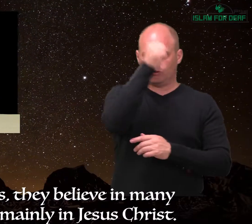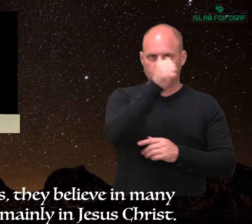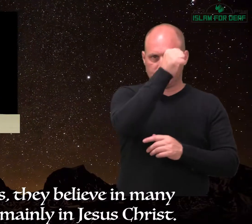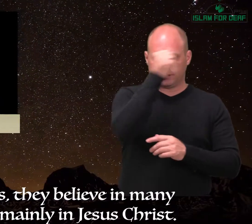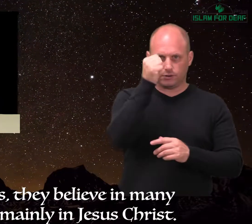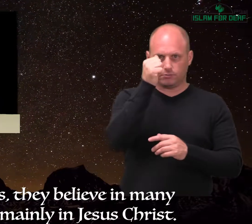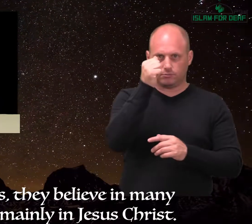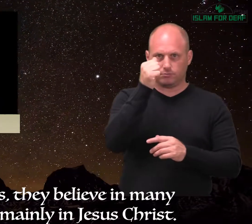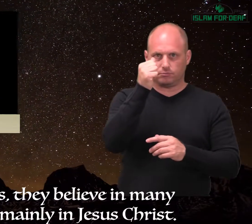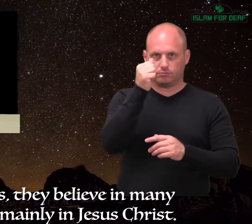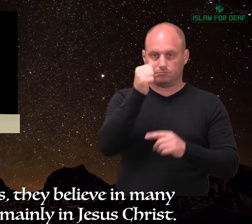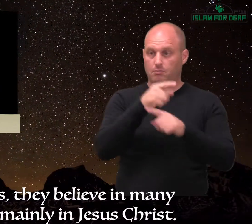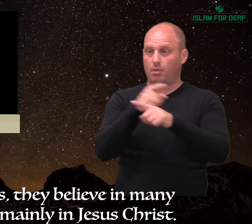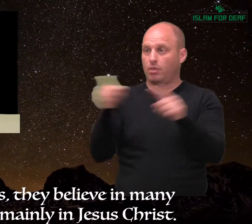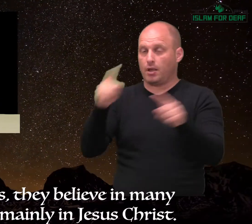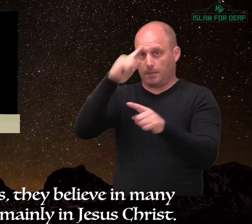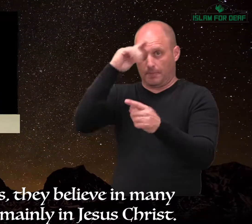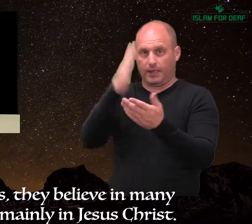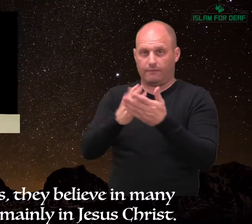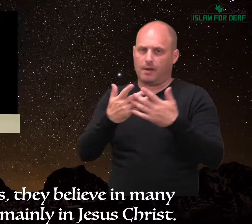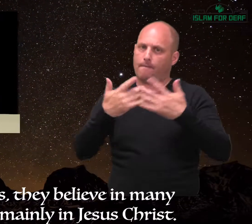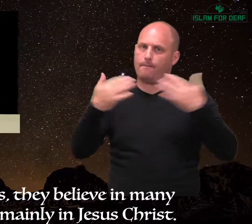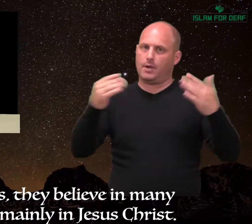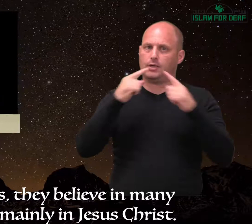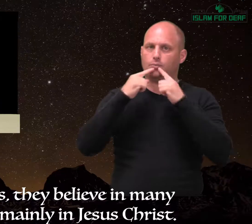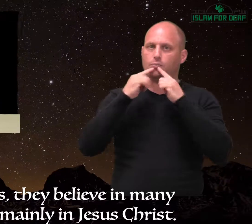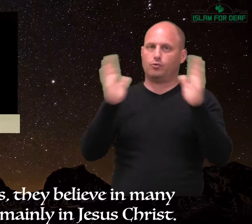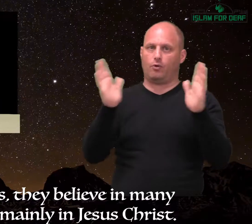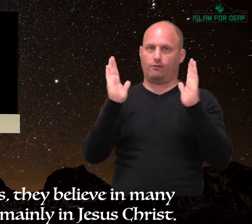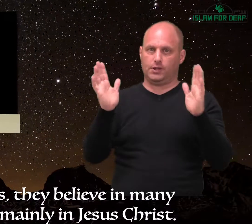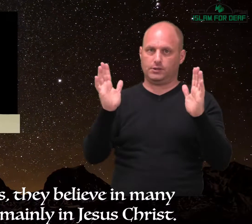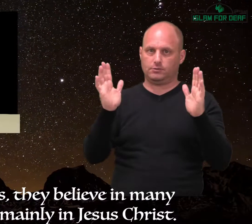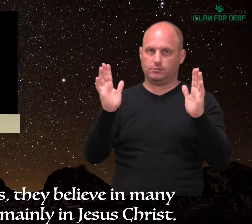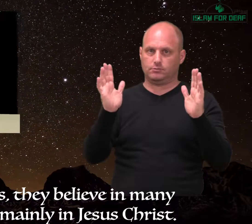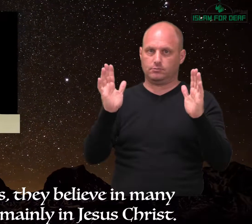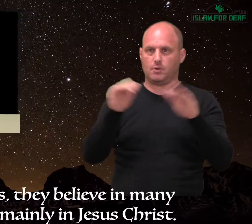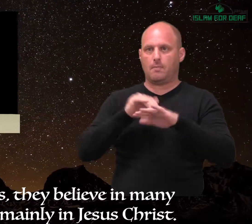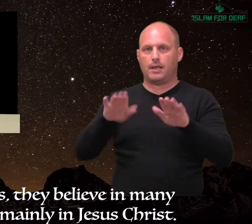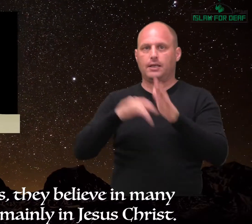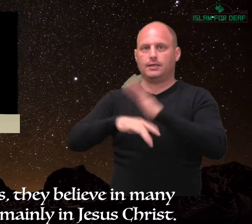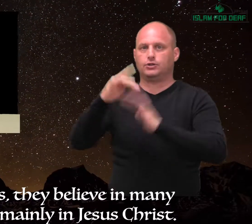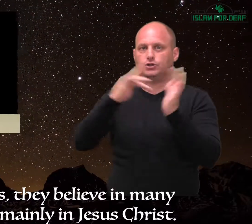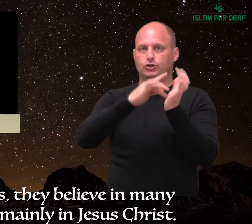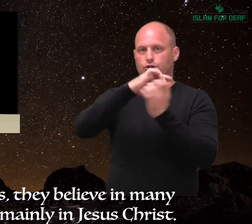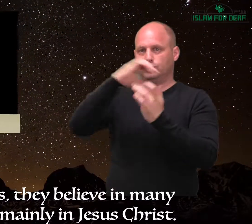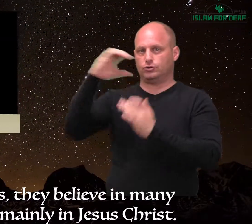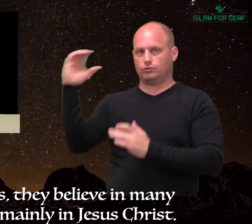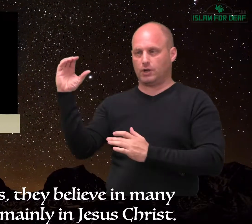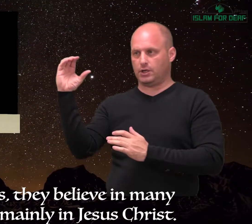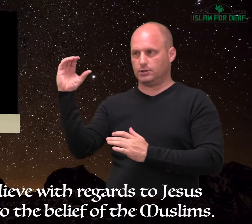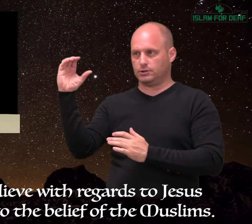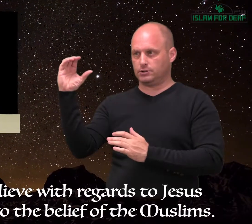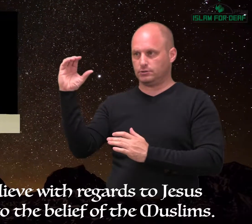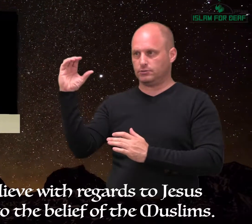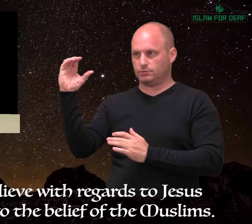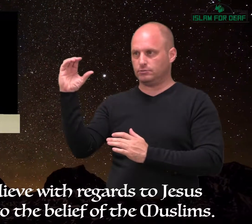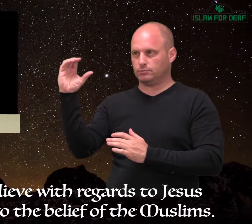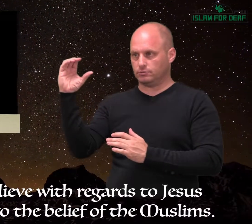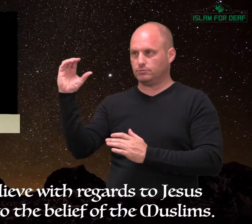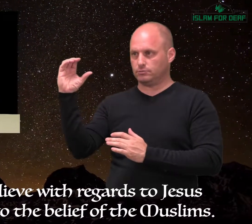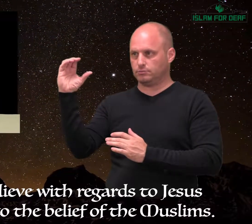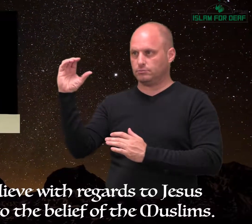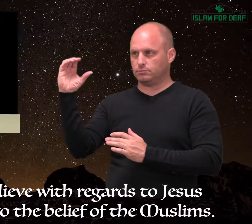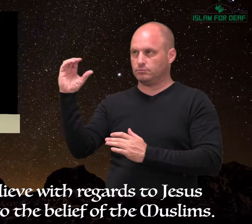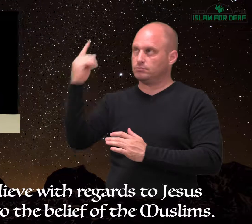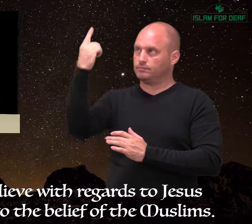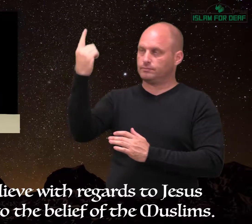believe in many prophets, but mainly in Jesus Christ, although their